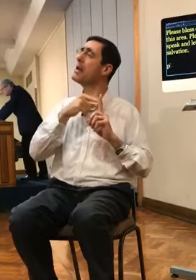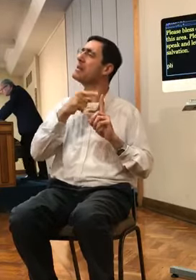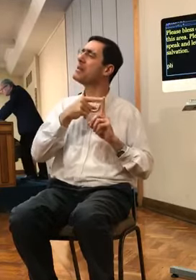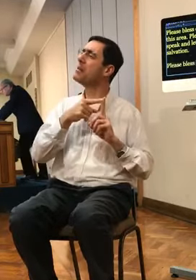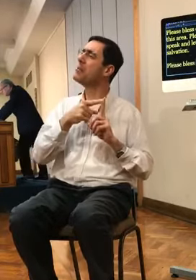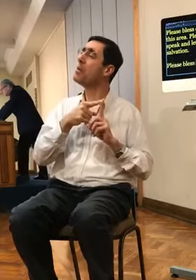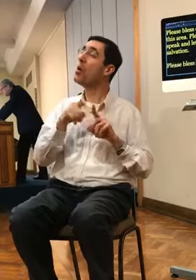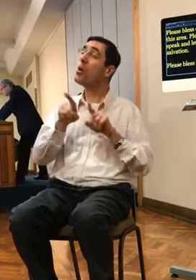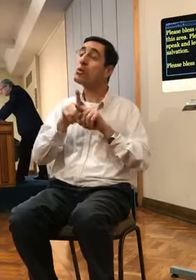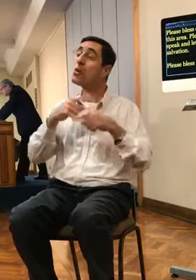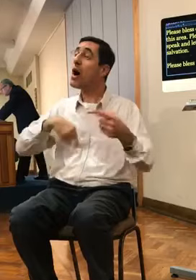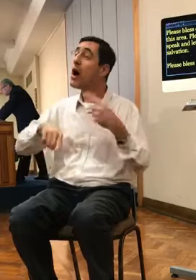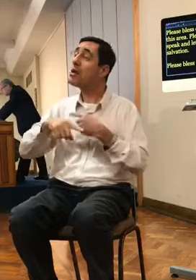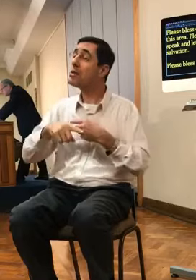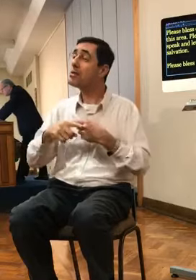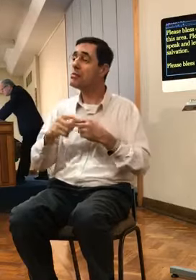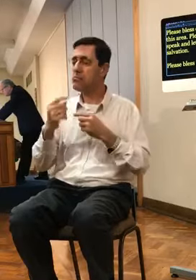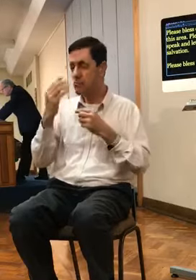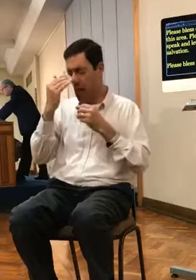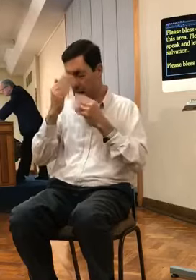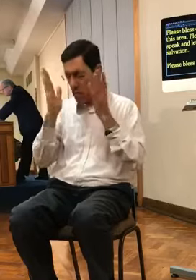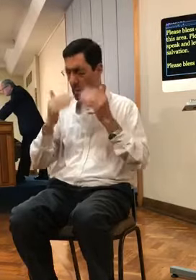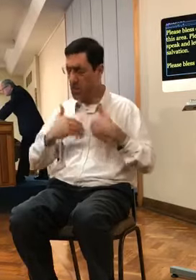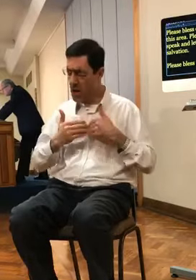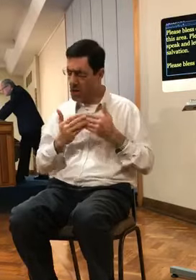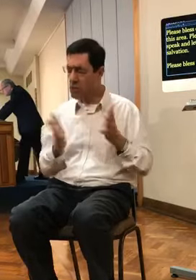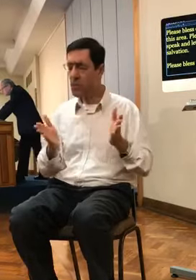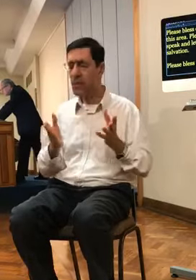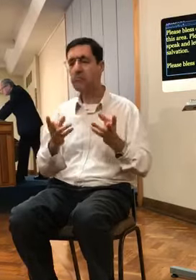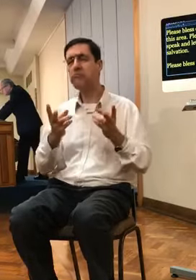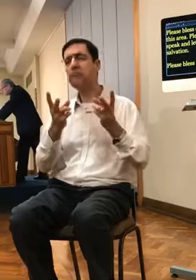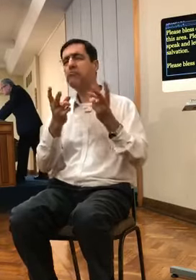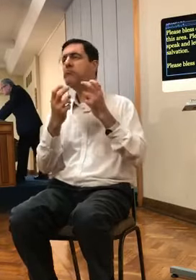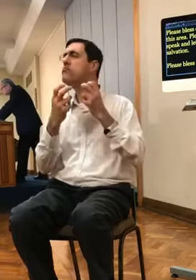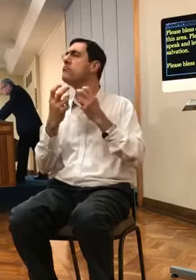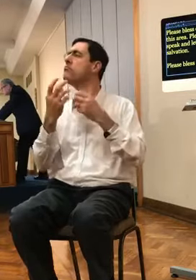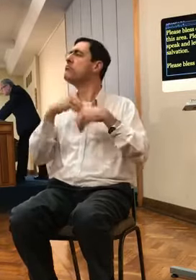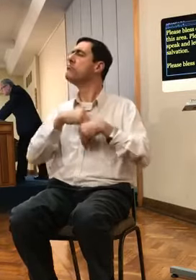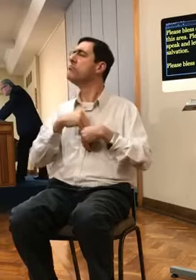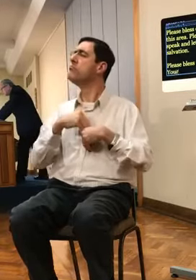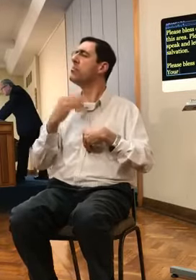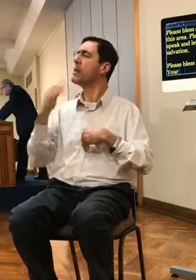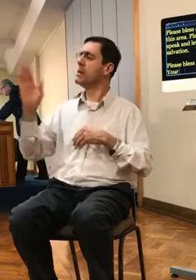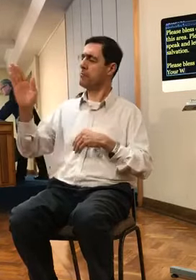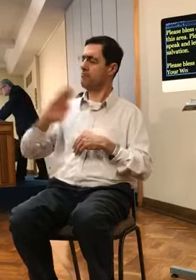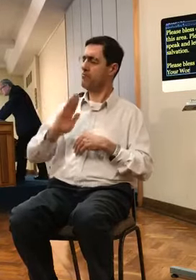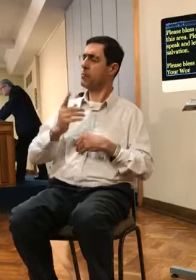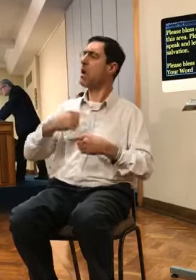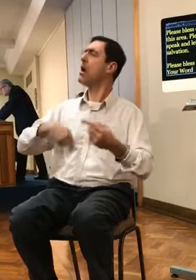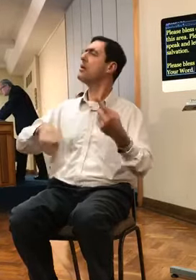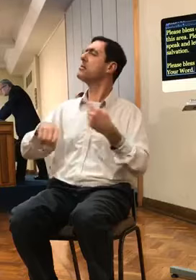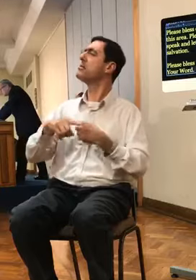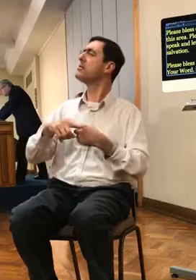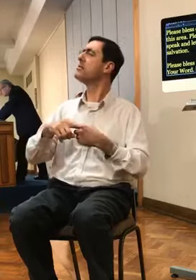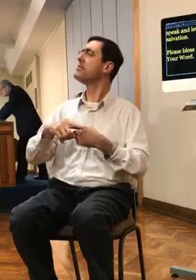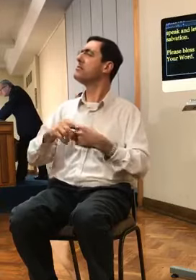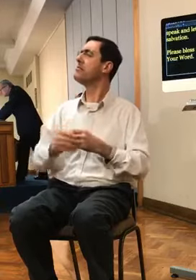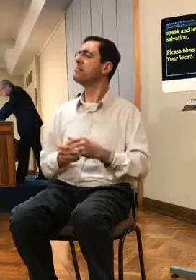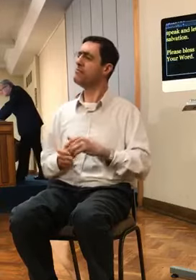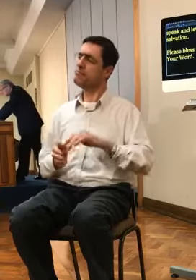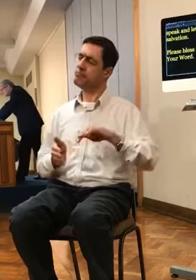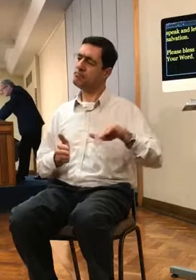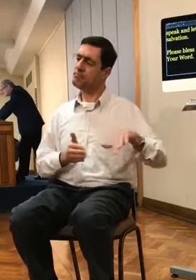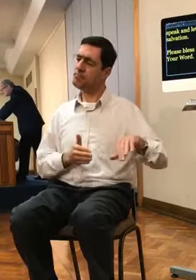build us up in our most holy faith. And oh Lord, we look to Thee for Sunday as we gather together. Bless